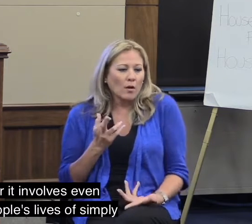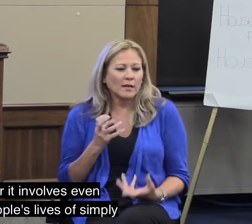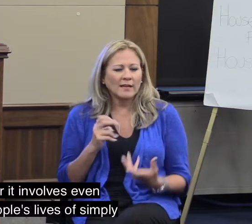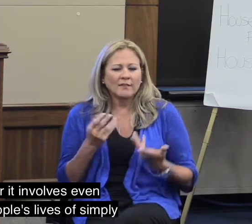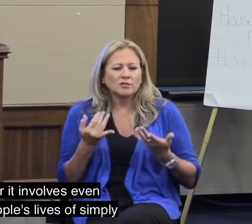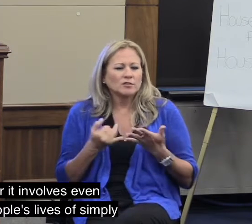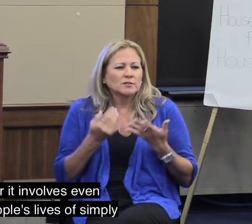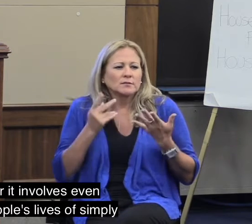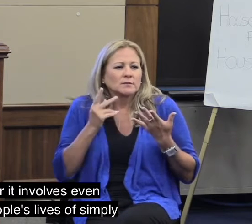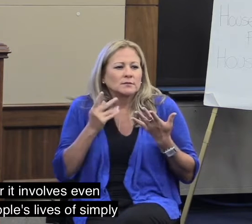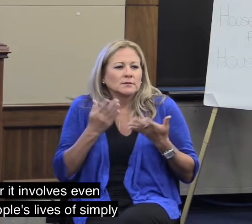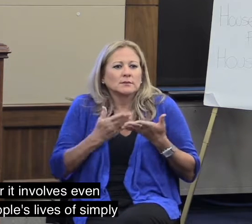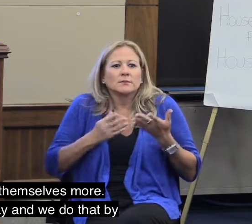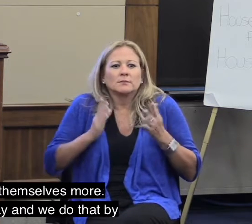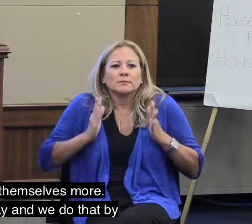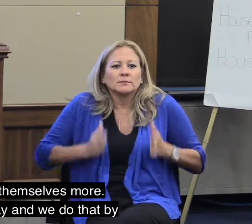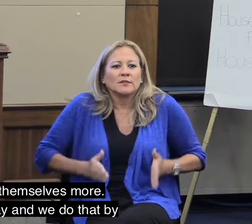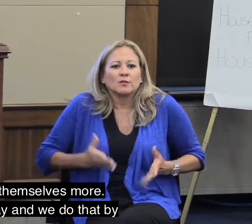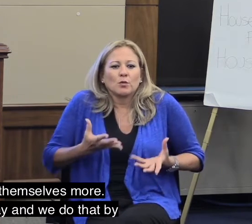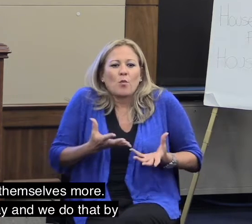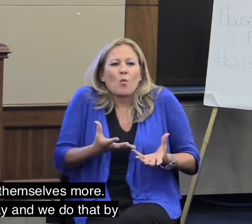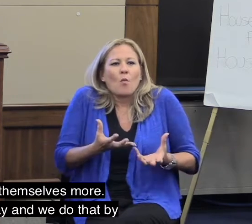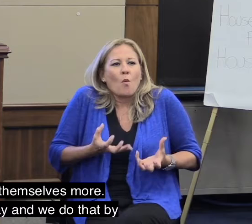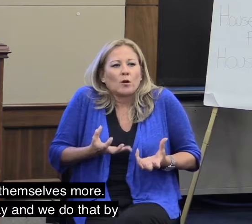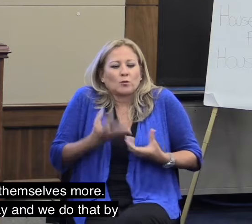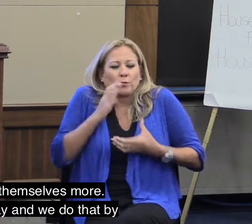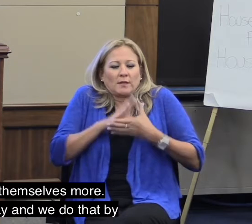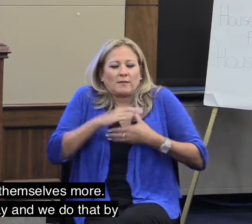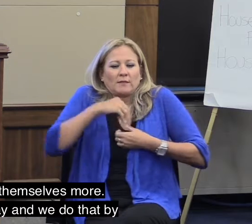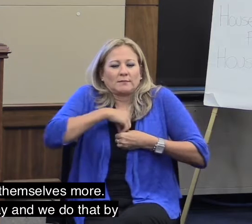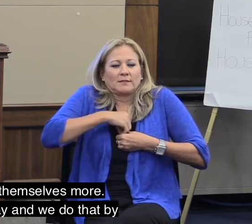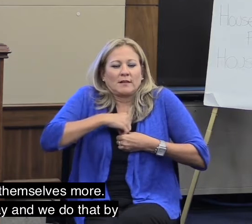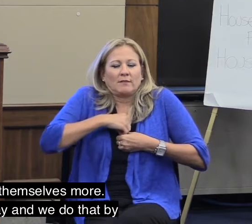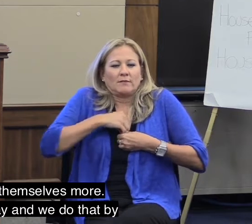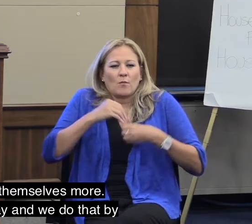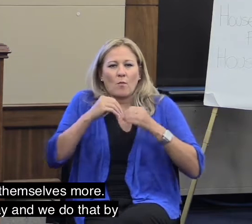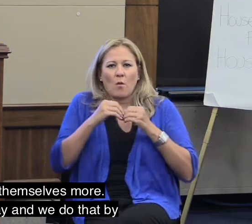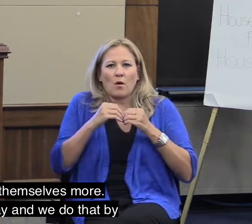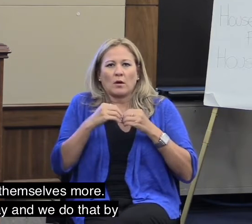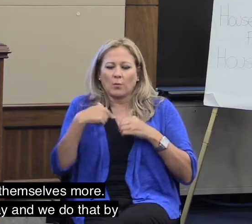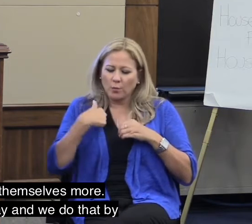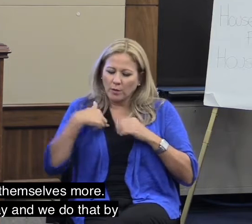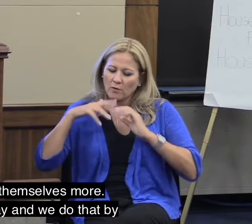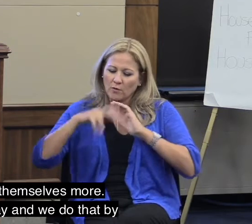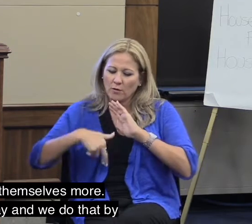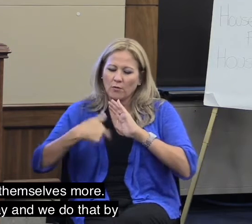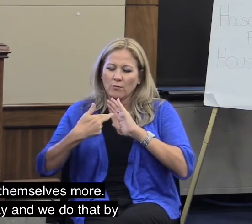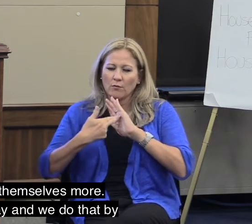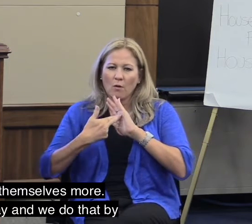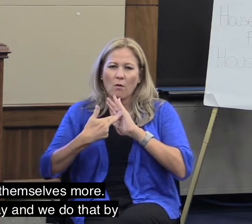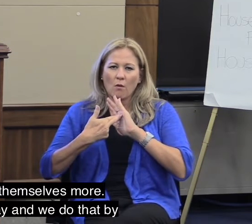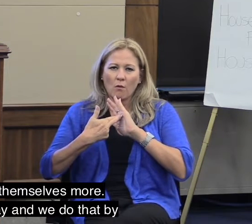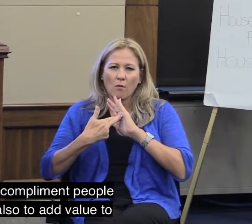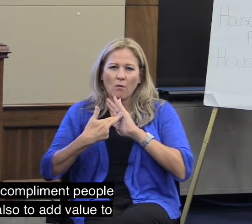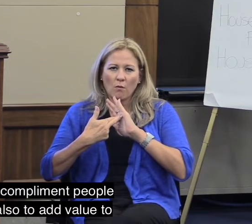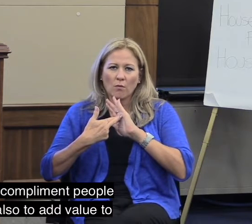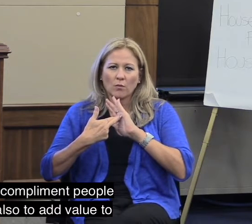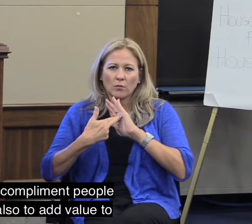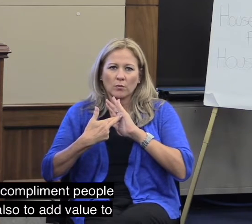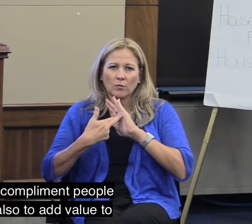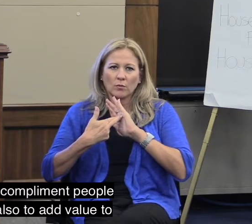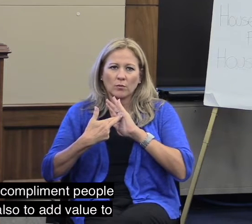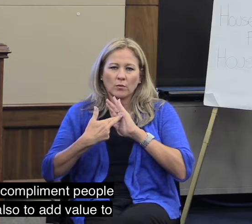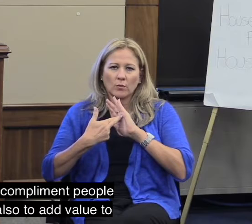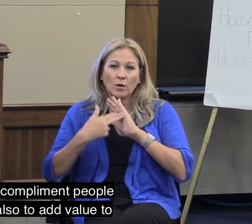wanting in people's lives of simply wanting to believe in themselves more. We have that role to play, and we do that by